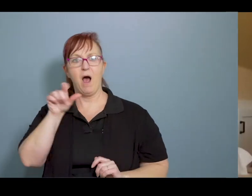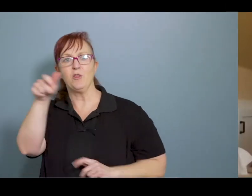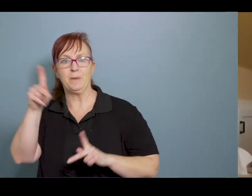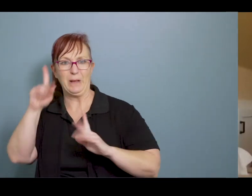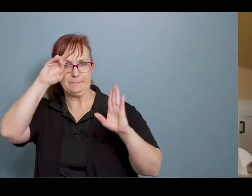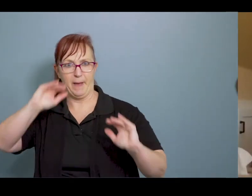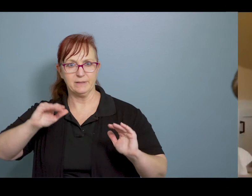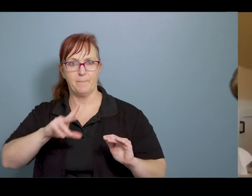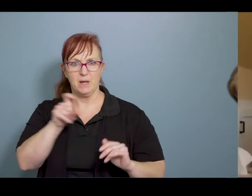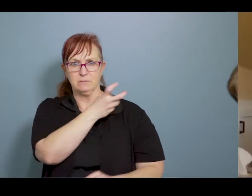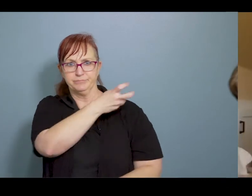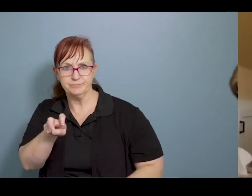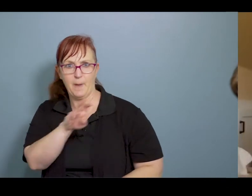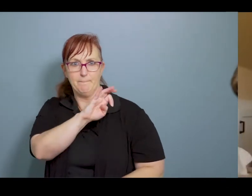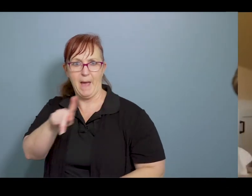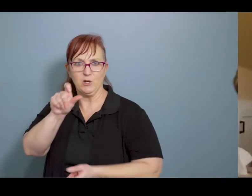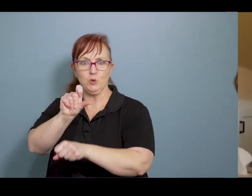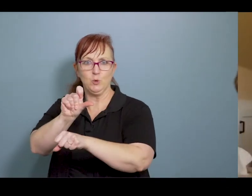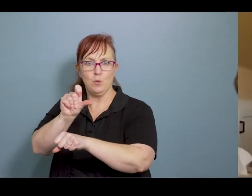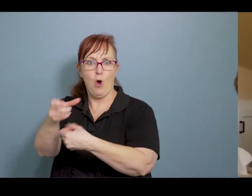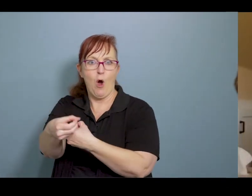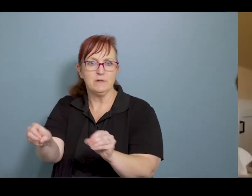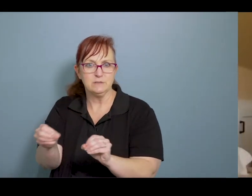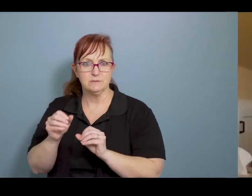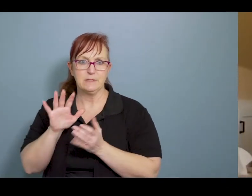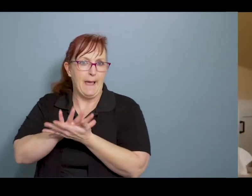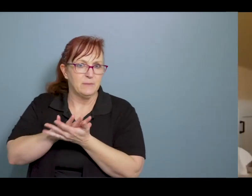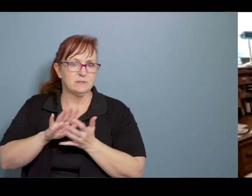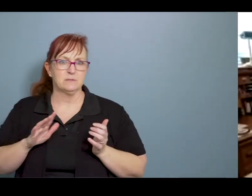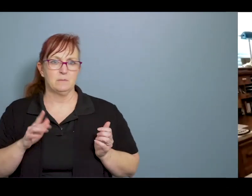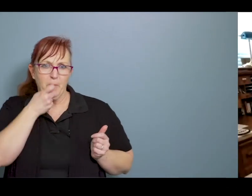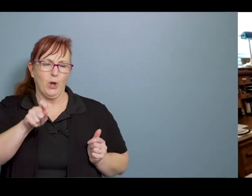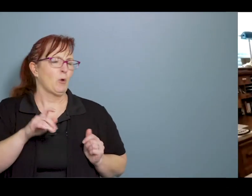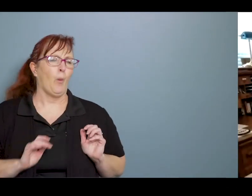else. So, I don't know if anybody else has other input.